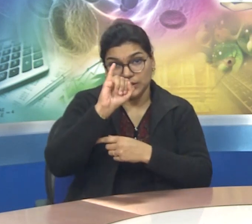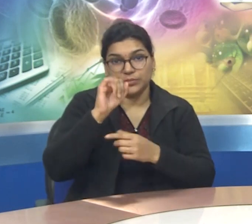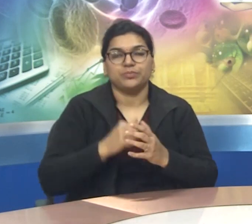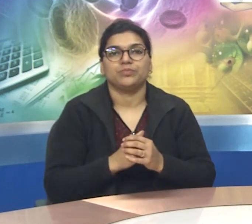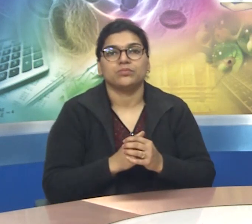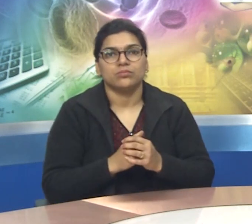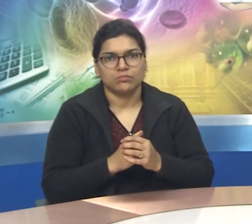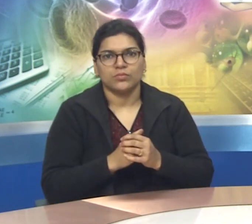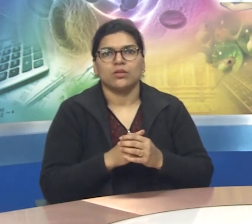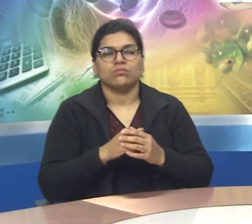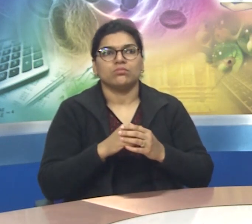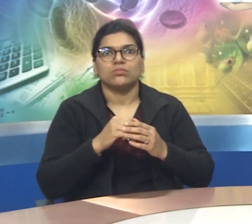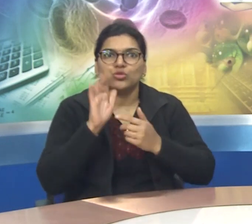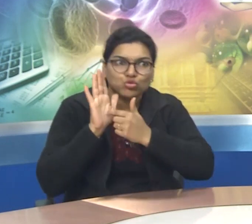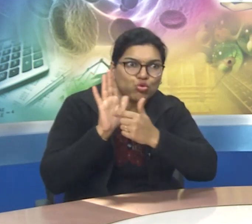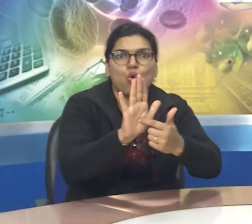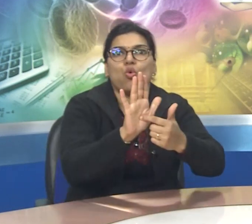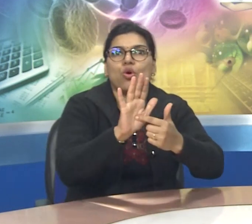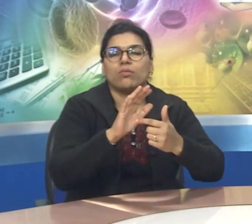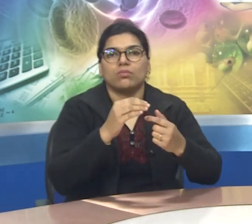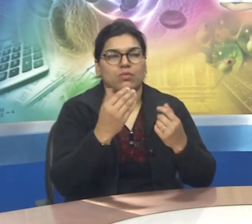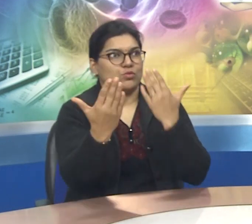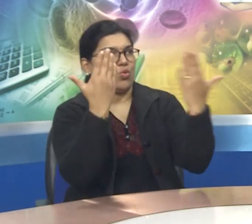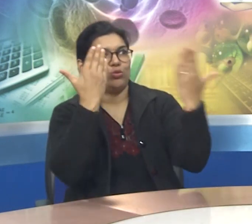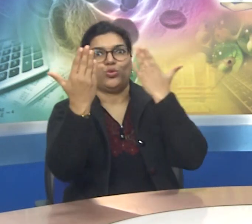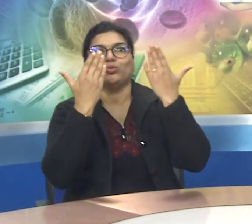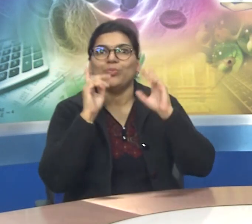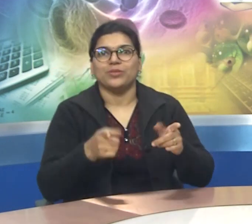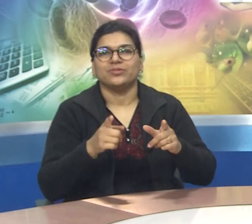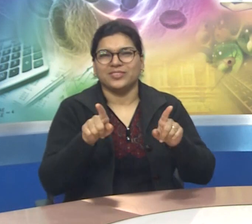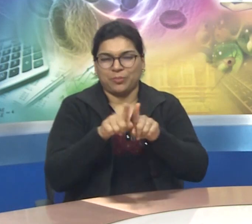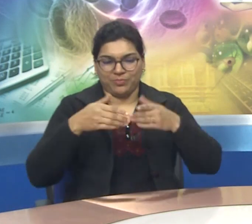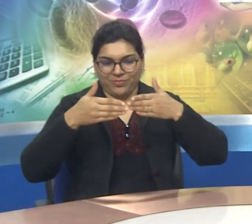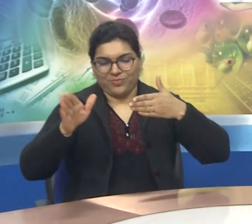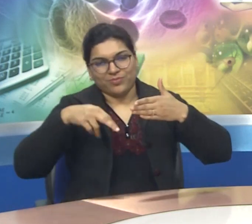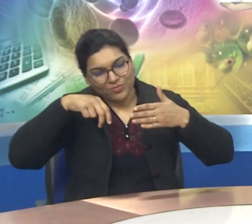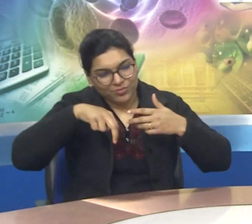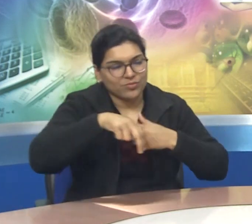The sixth implication of the third law talks about display of books.